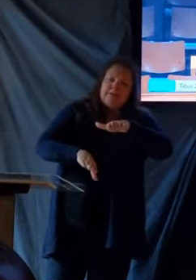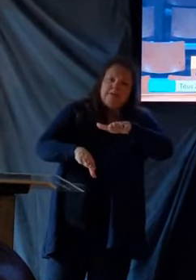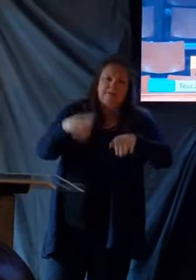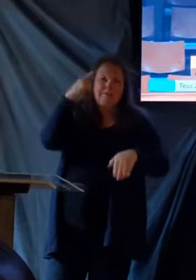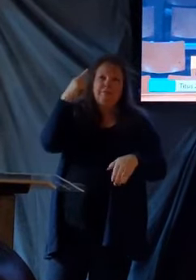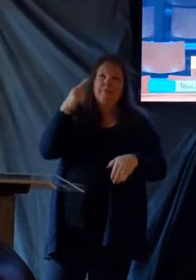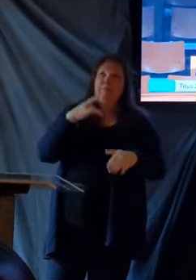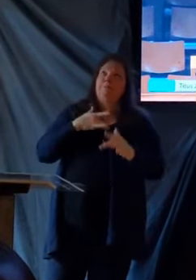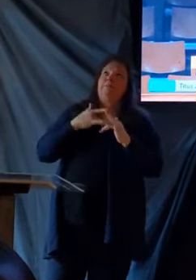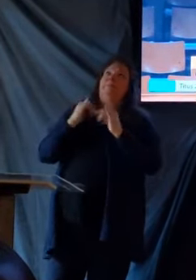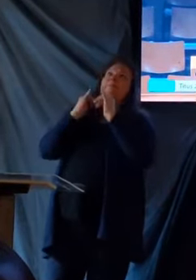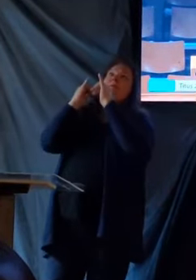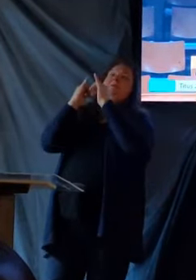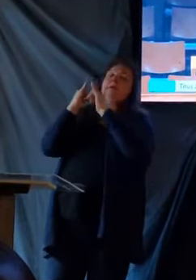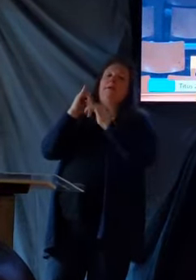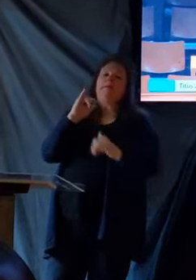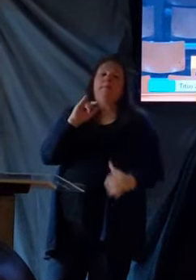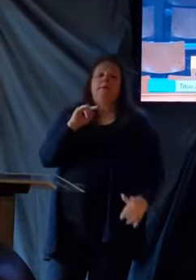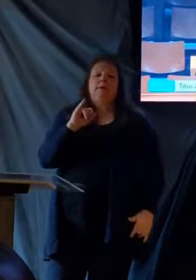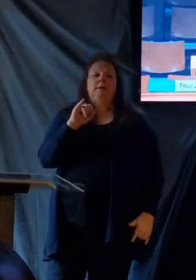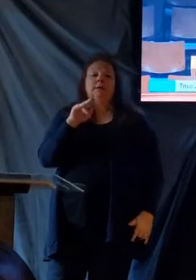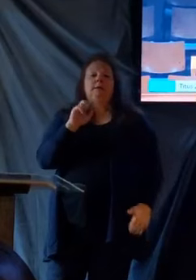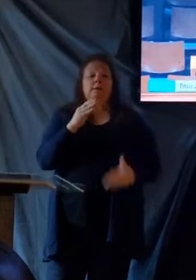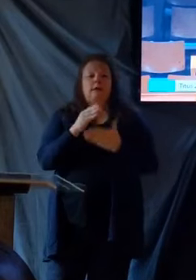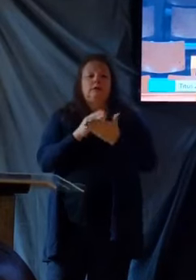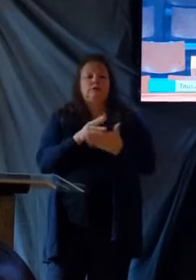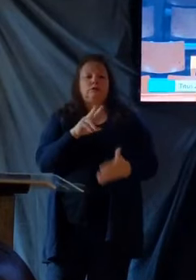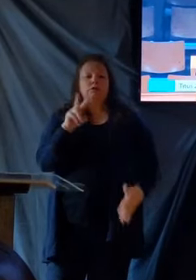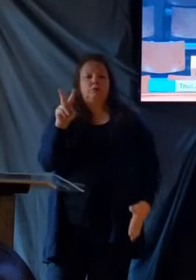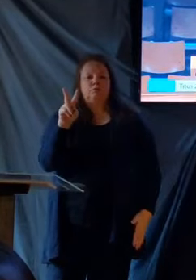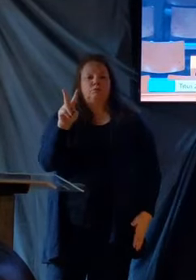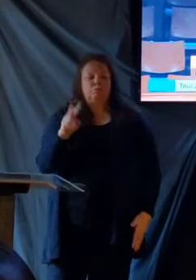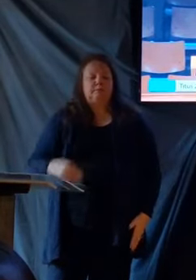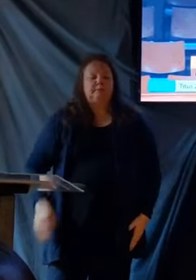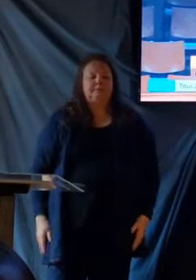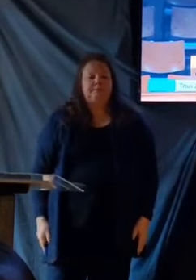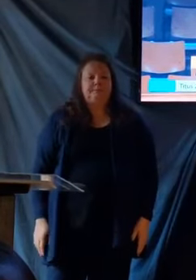for godly living, back in Titus chapter 2.